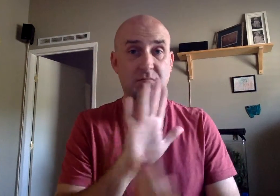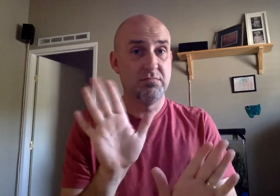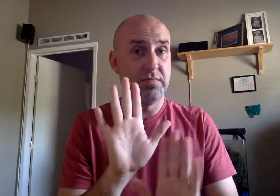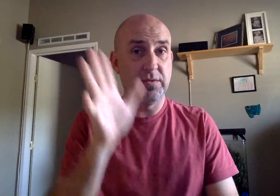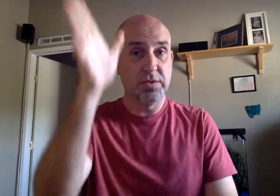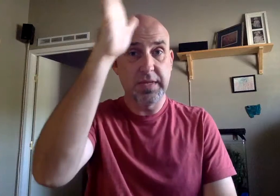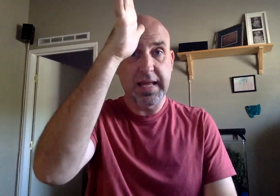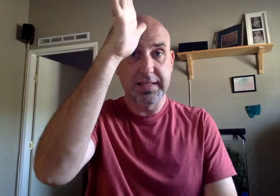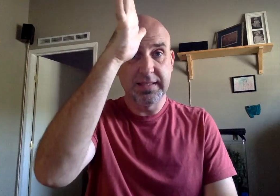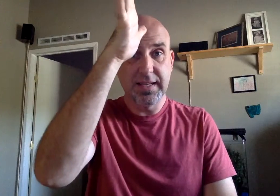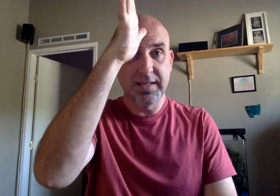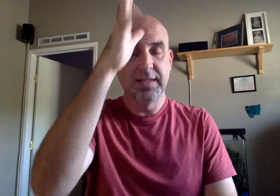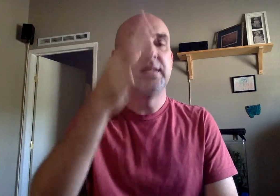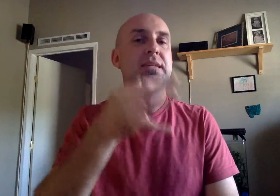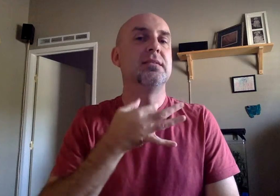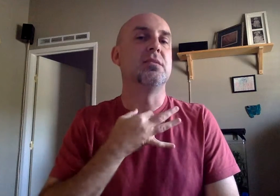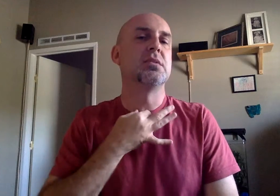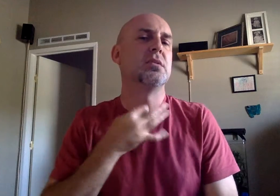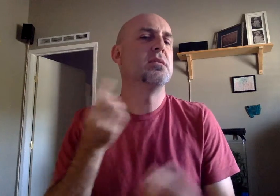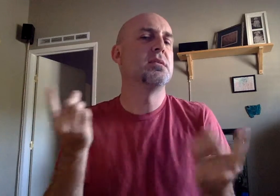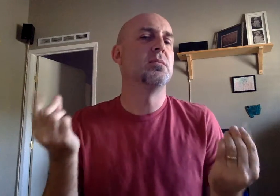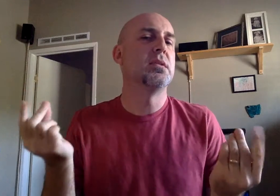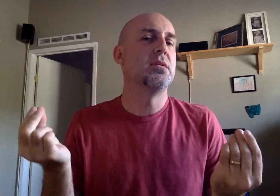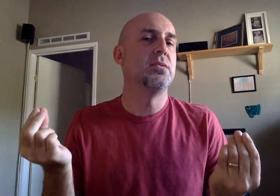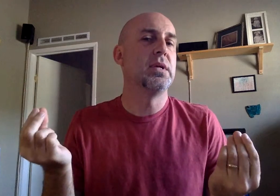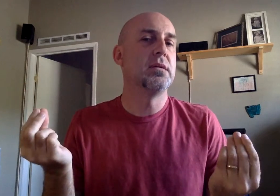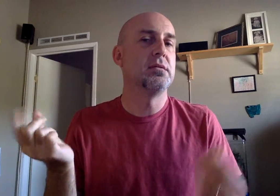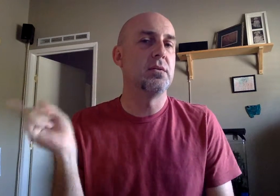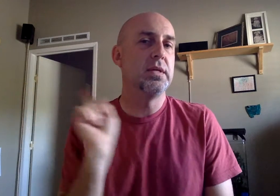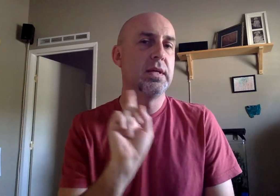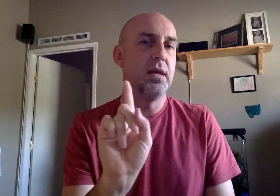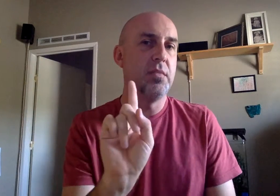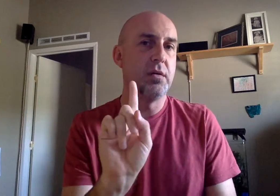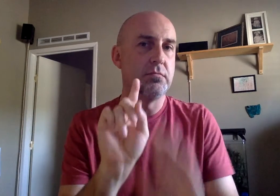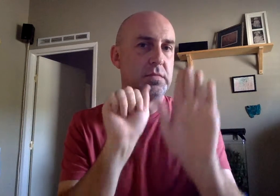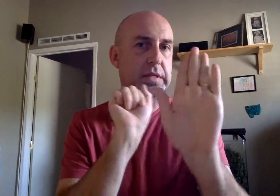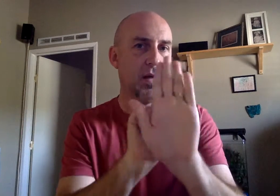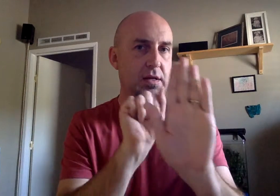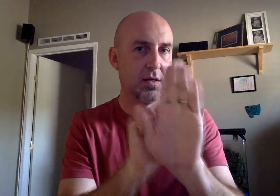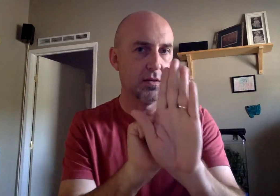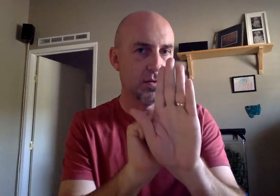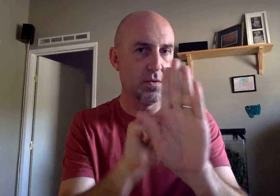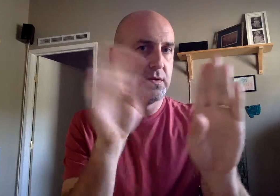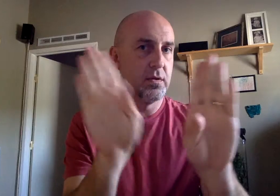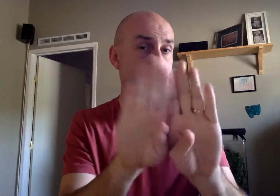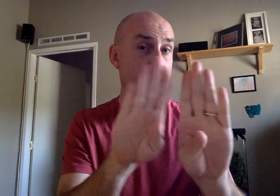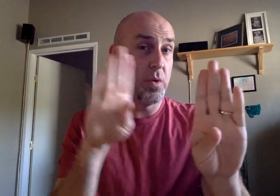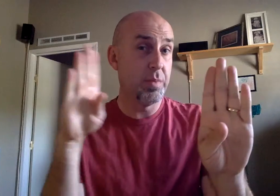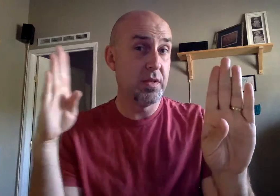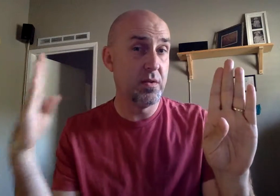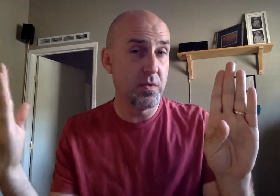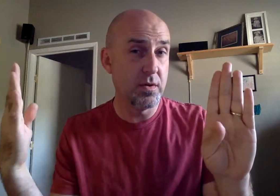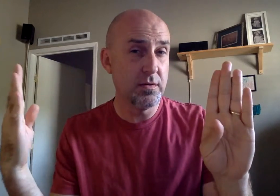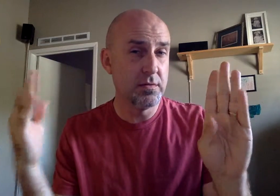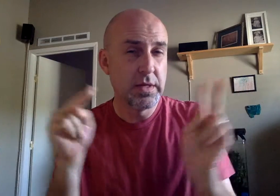now we'll do dad instead. Dad was curious what they're doing. So he came up. He knocked on the door. Opened the door.